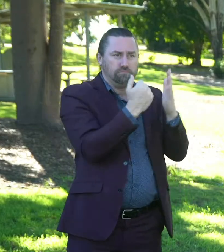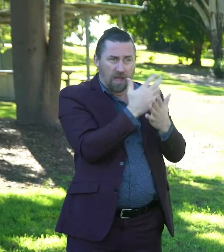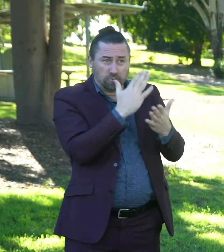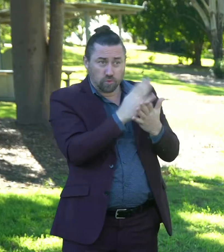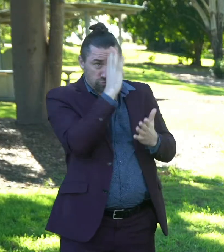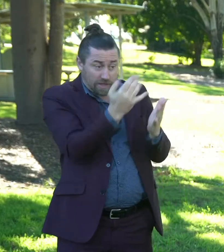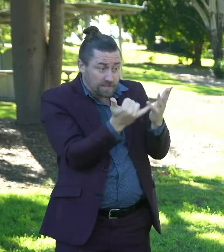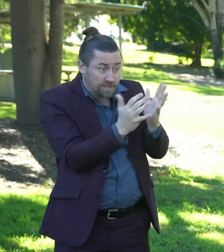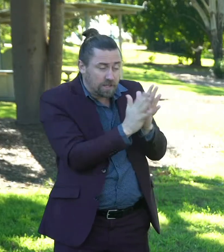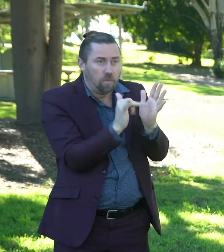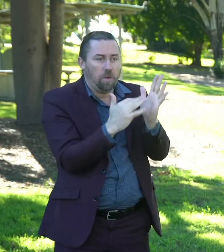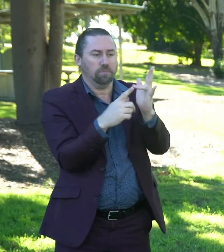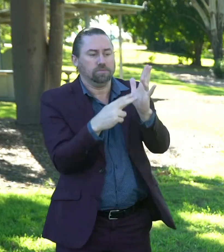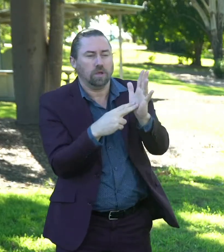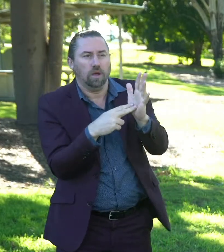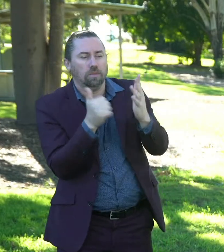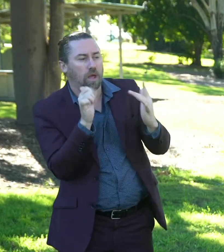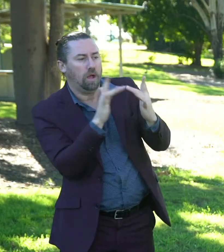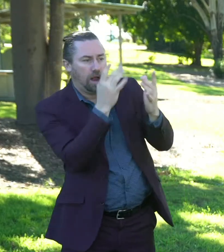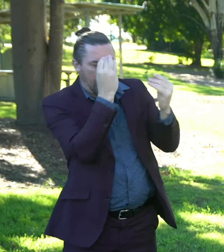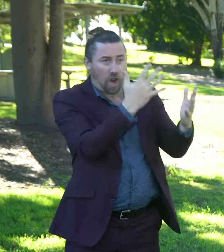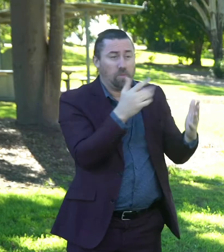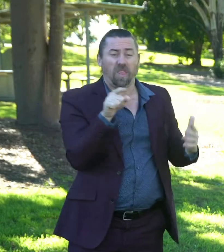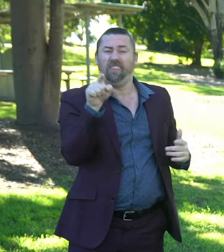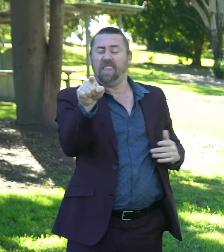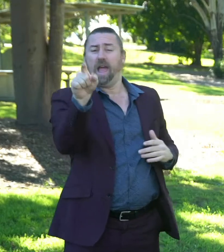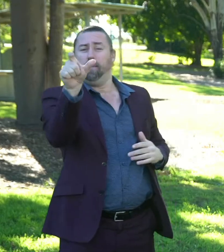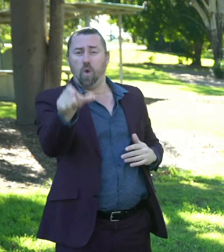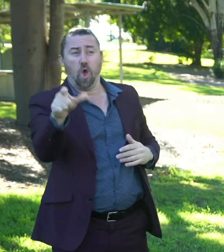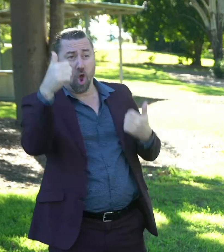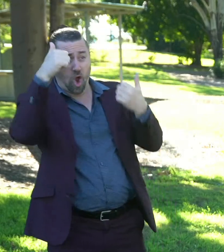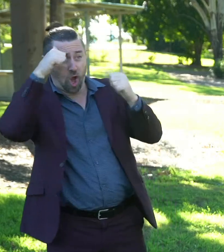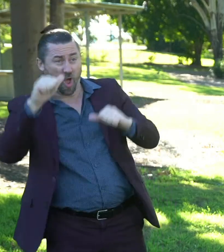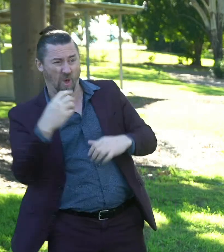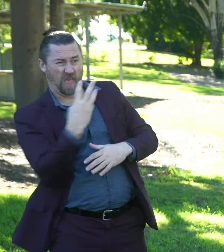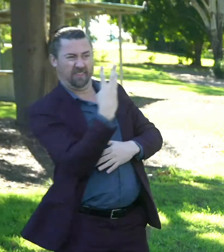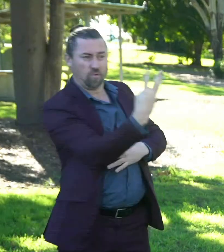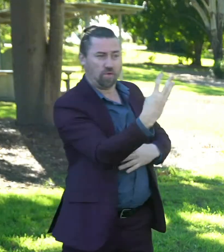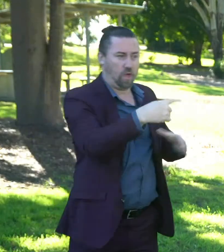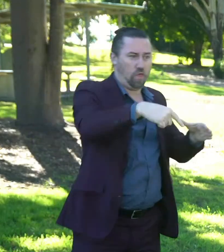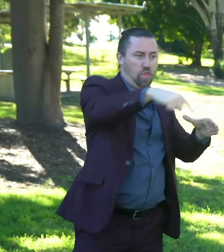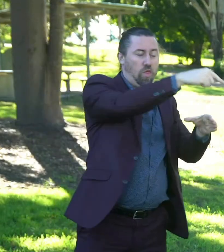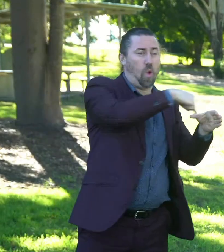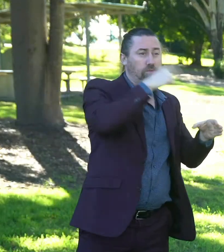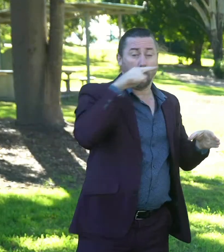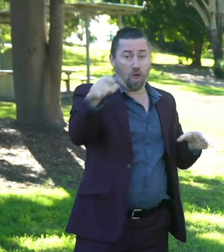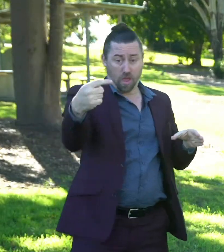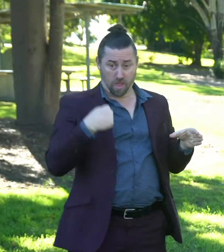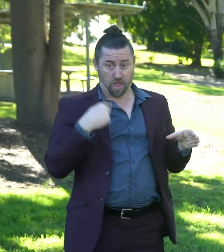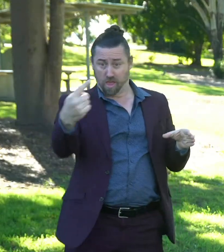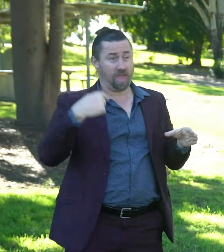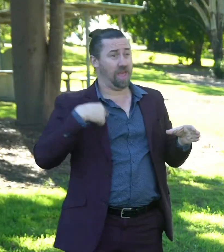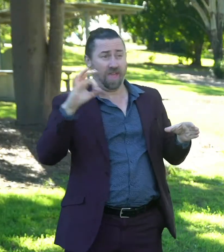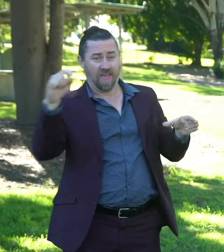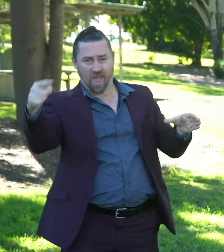and because this new case knows 3 of those people who attended.